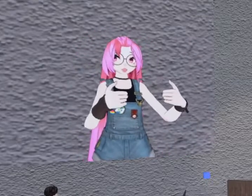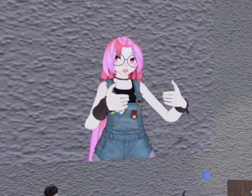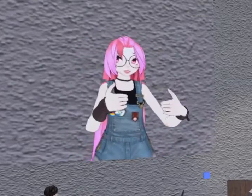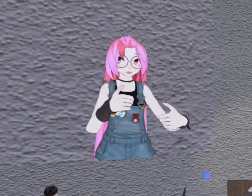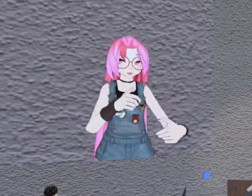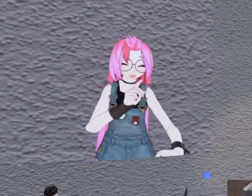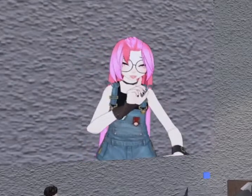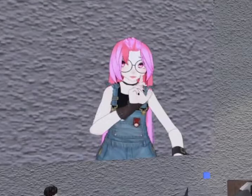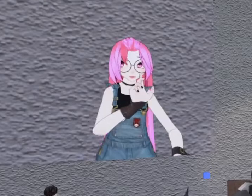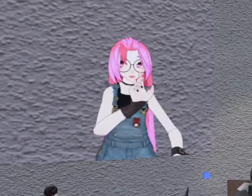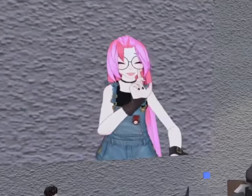up?